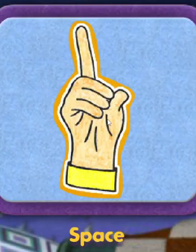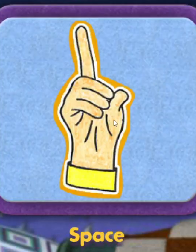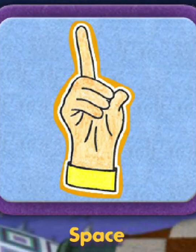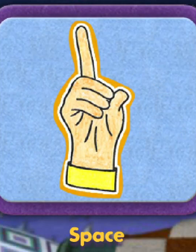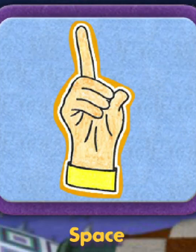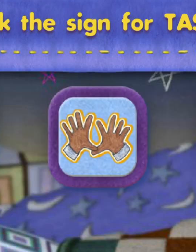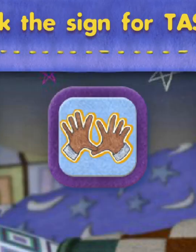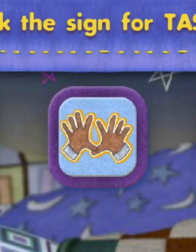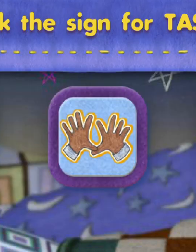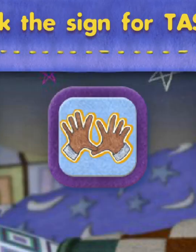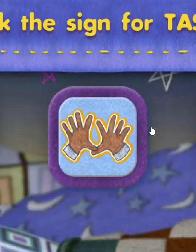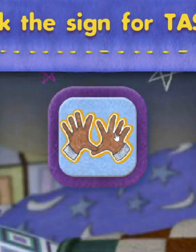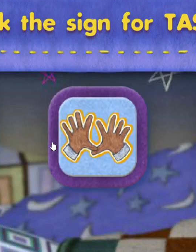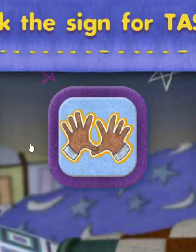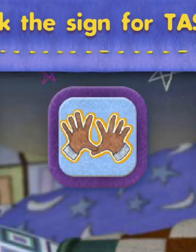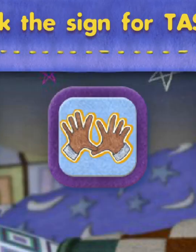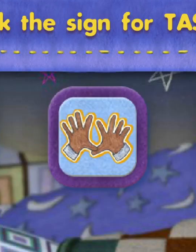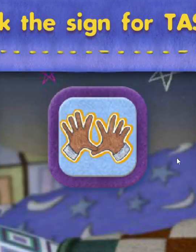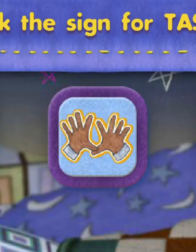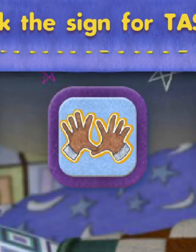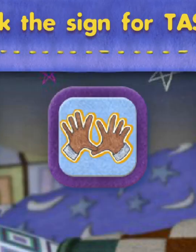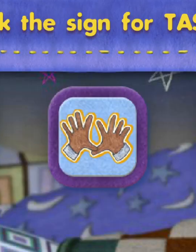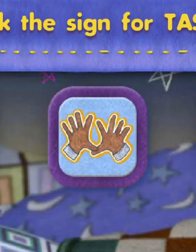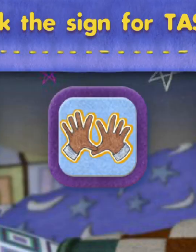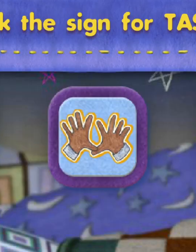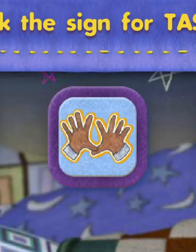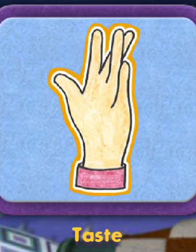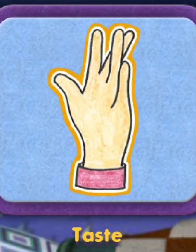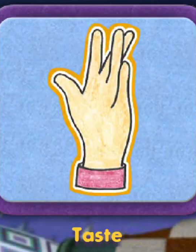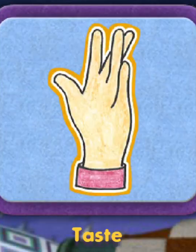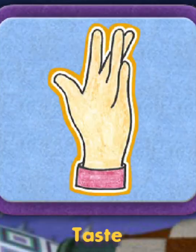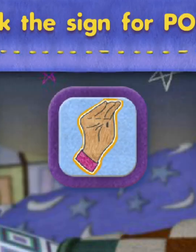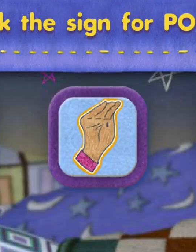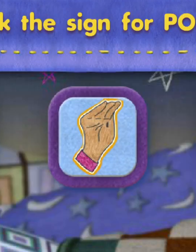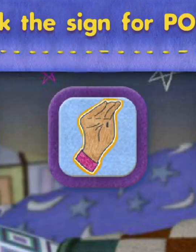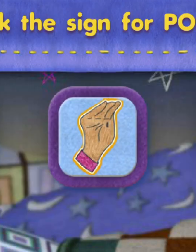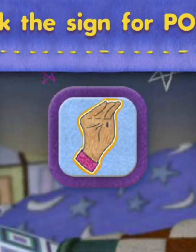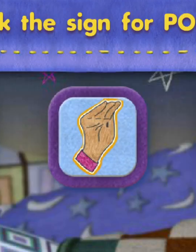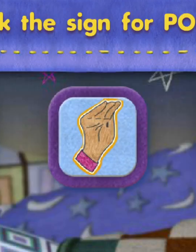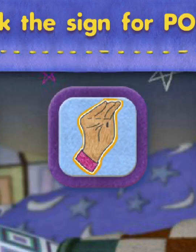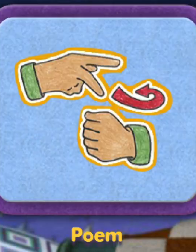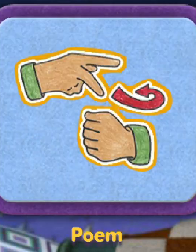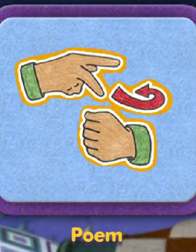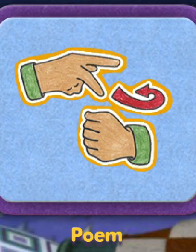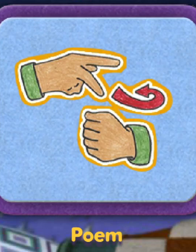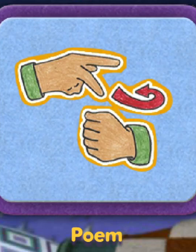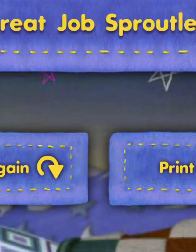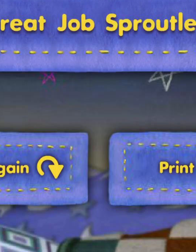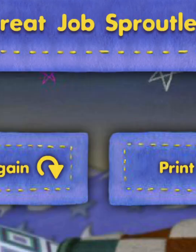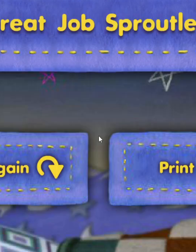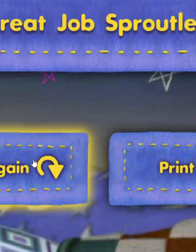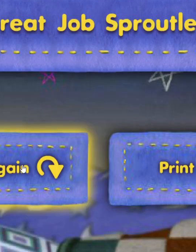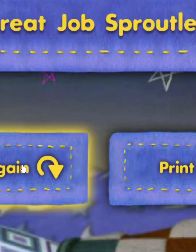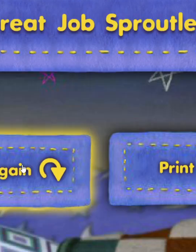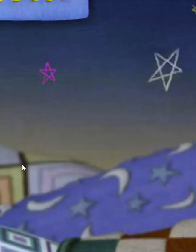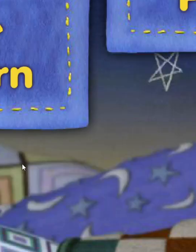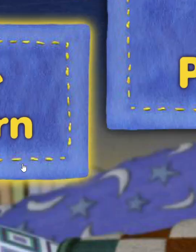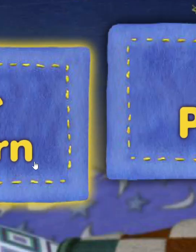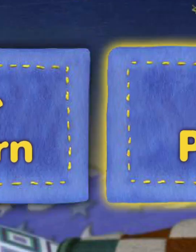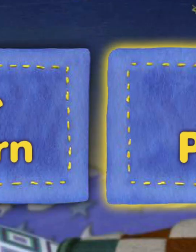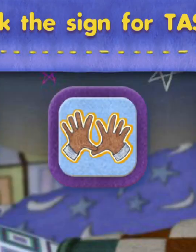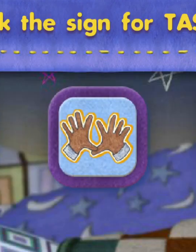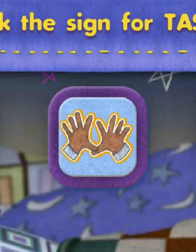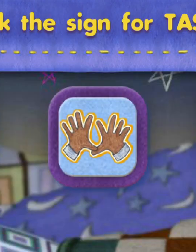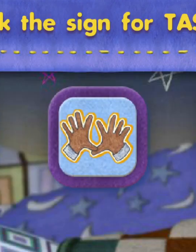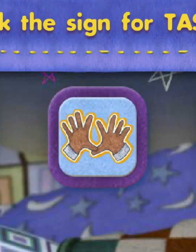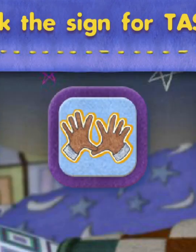for you're learning. Select the sign for taste. You select the sign. Great job. Great job.